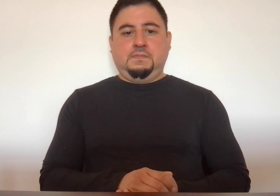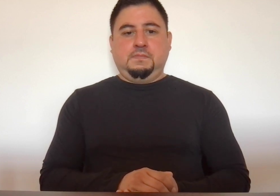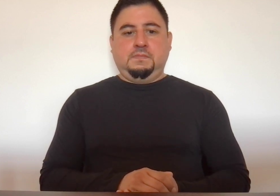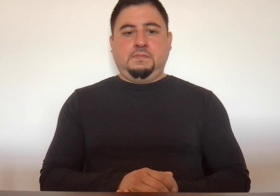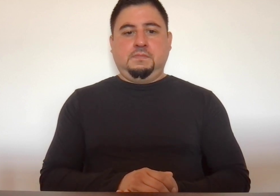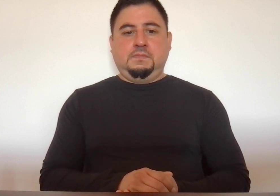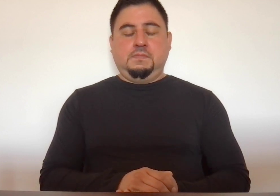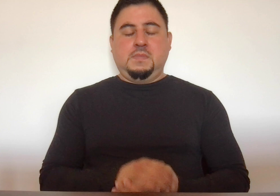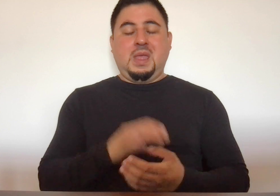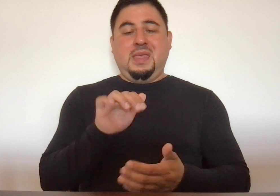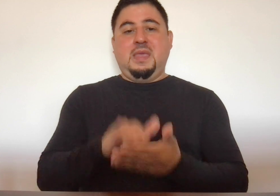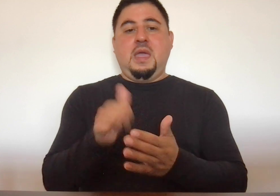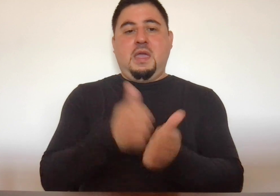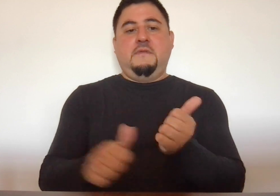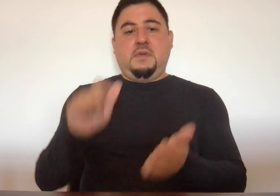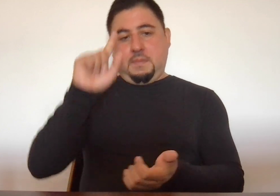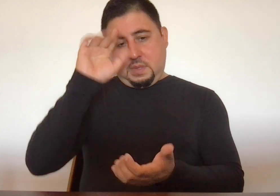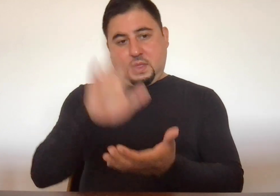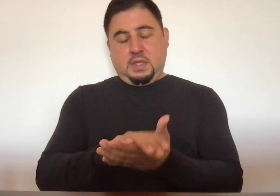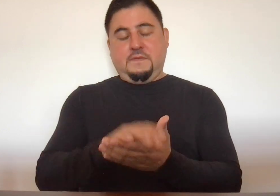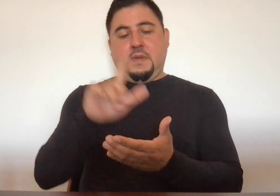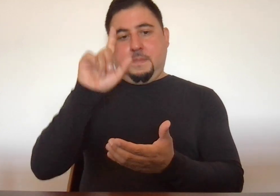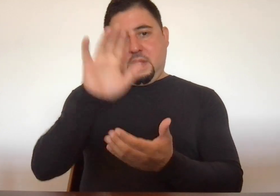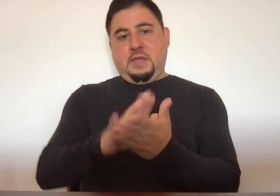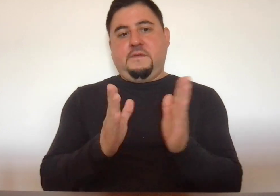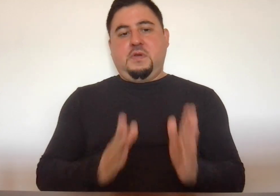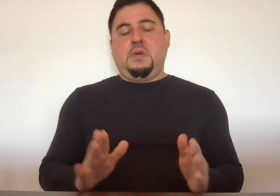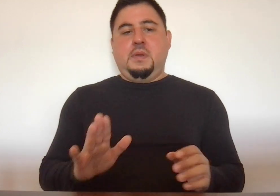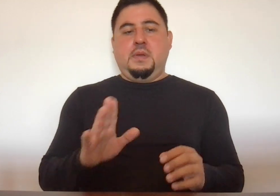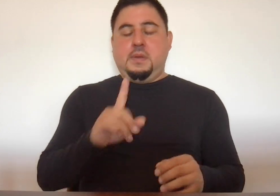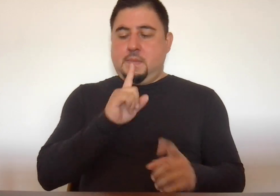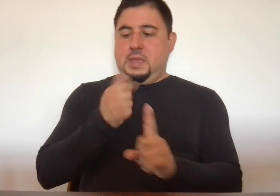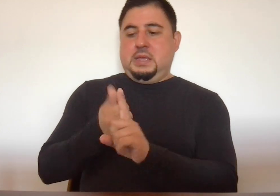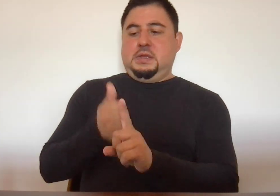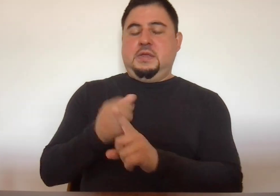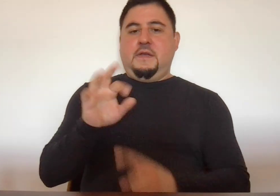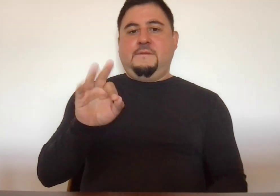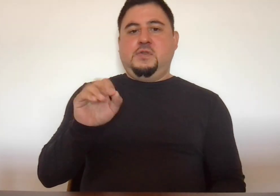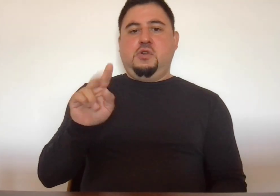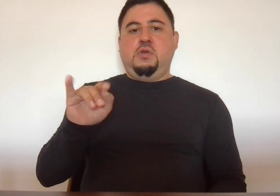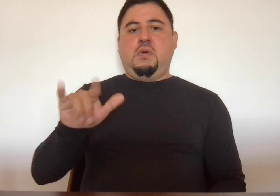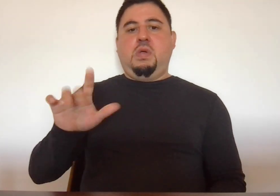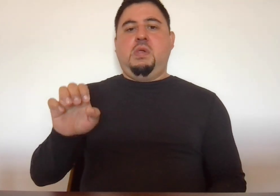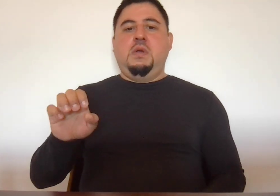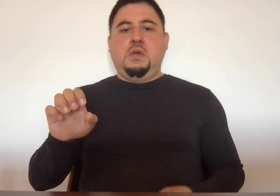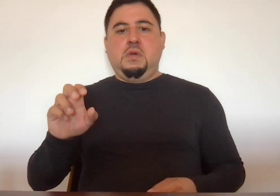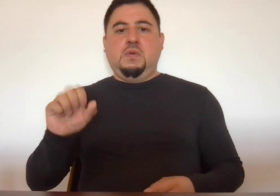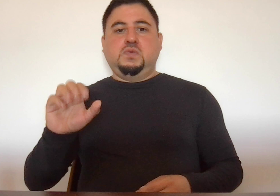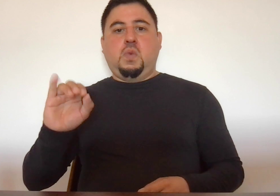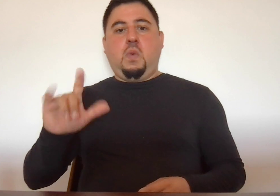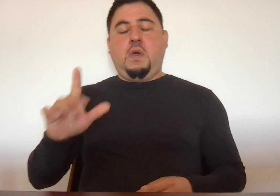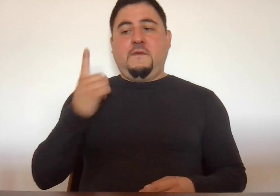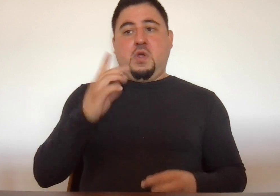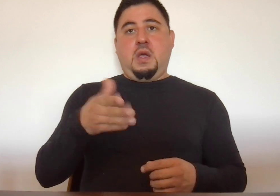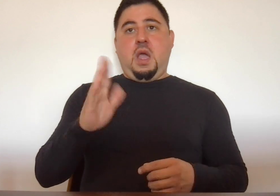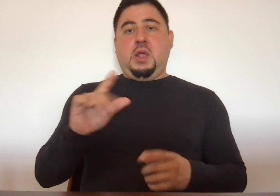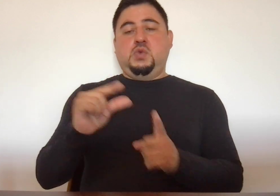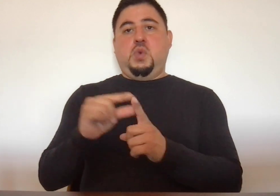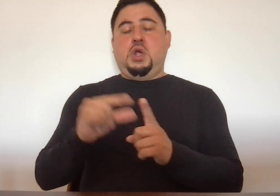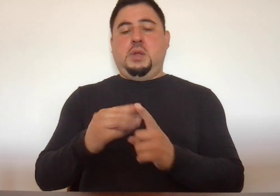That every believer be fertile soil for the growth of God's word, let us pray to the